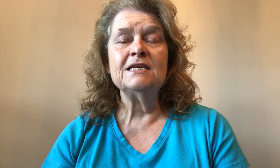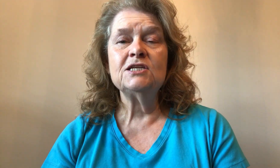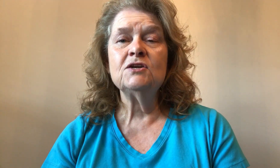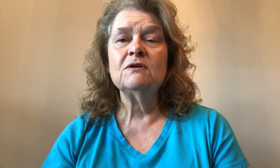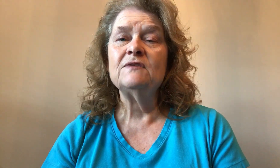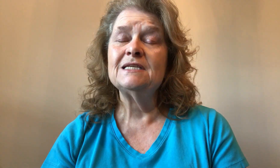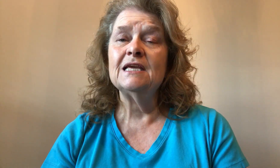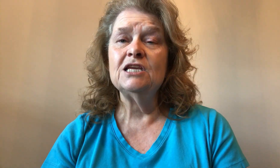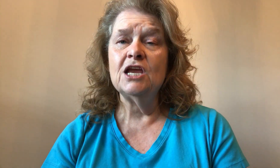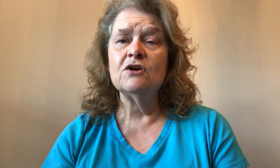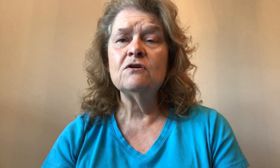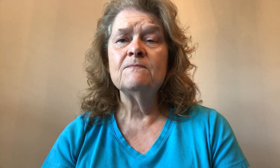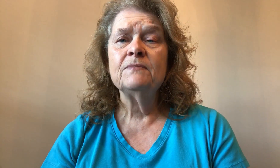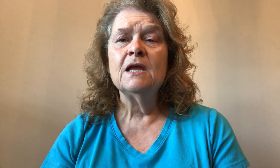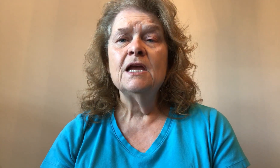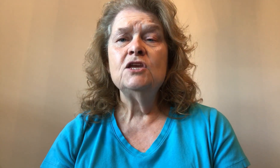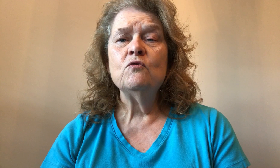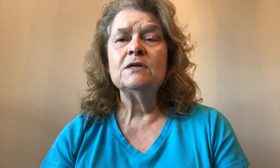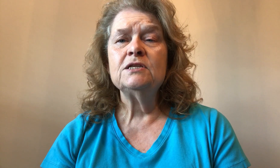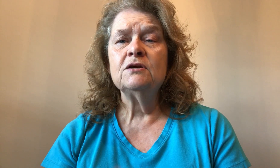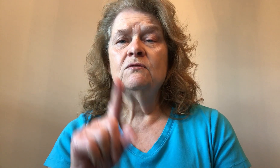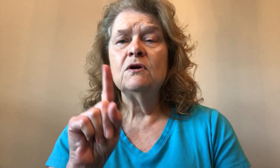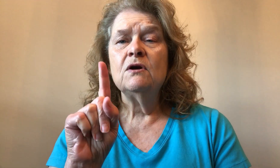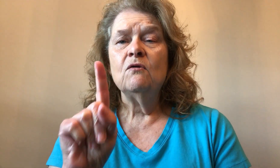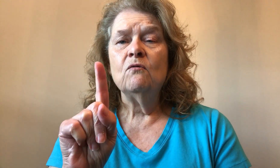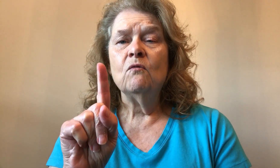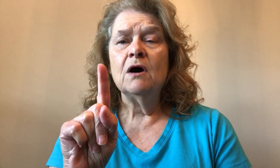1,982 if it's the year. You would do